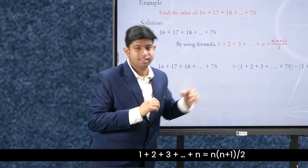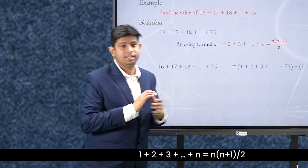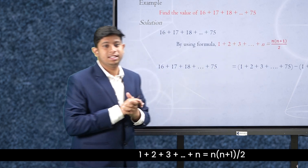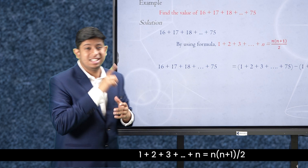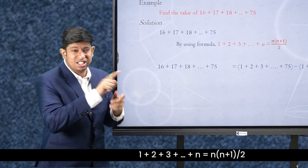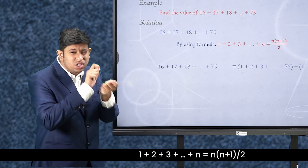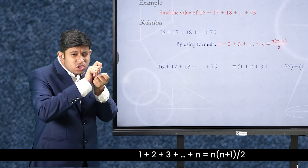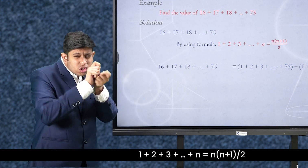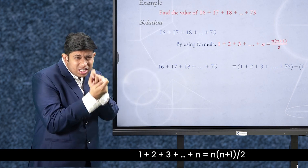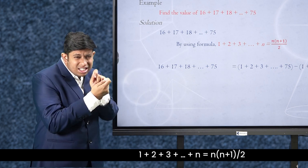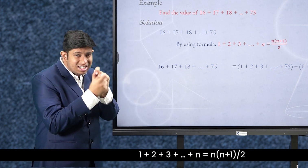equal to n into n plus 1 by 2.